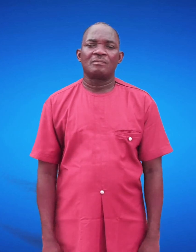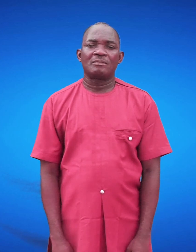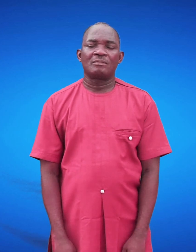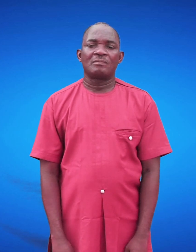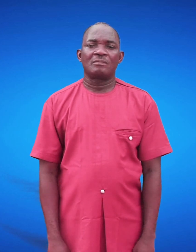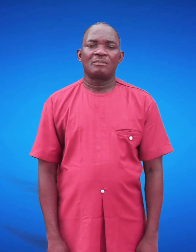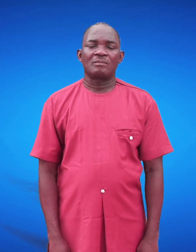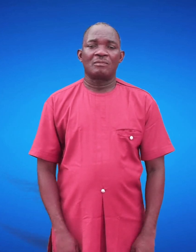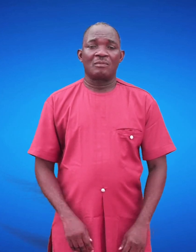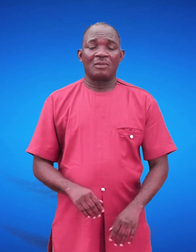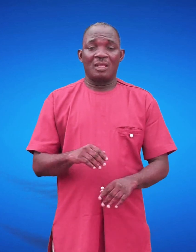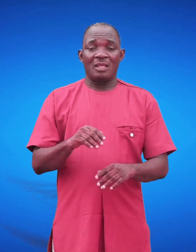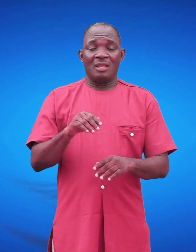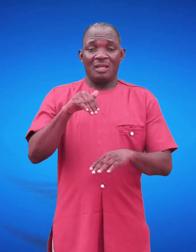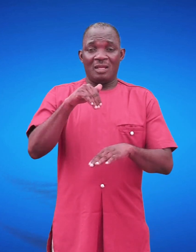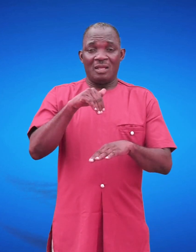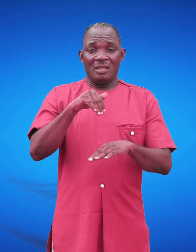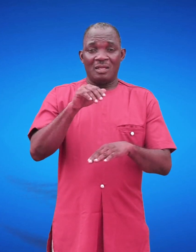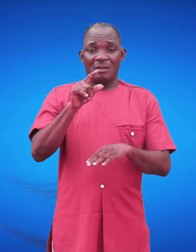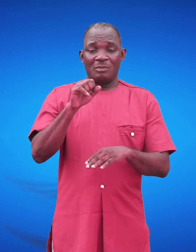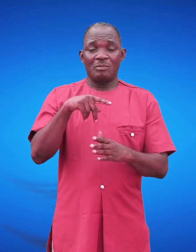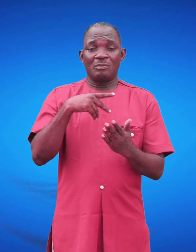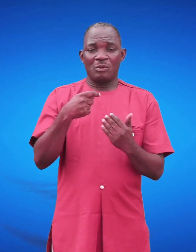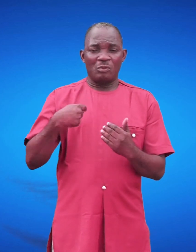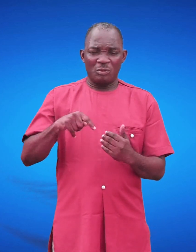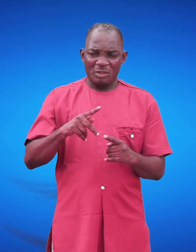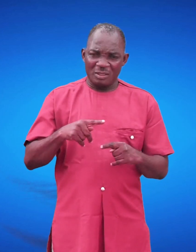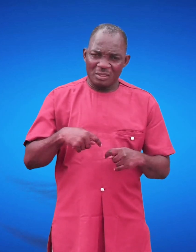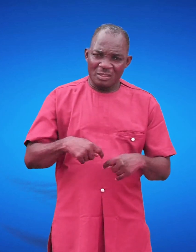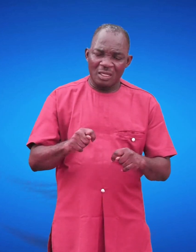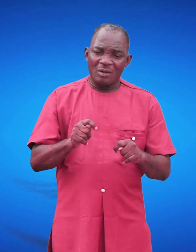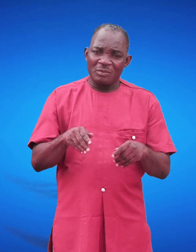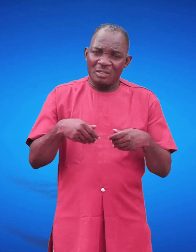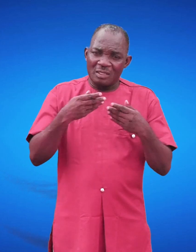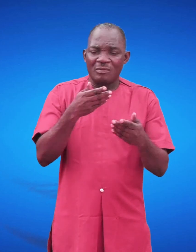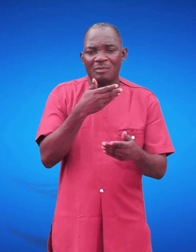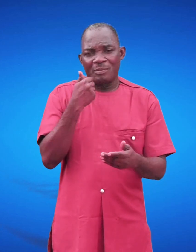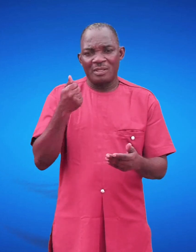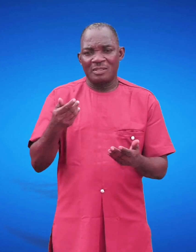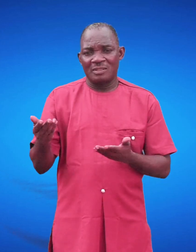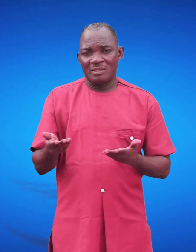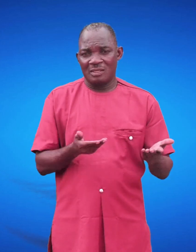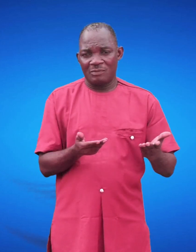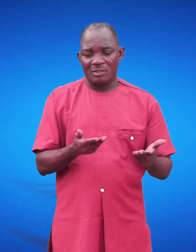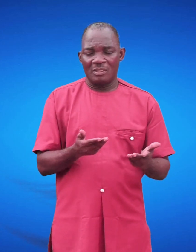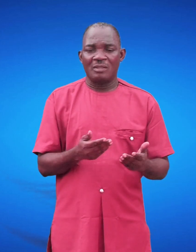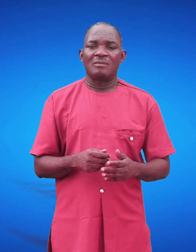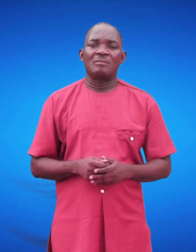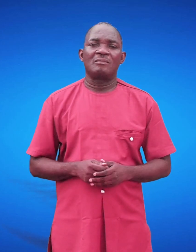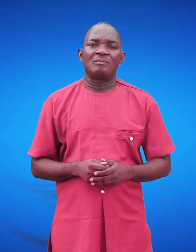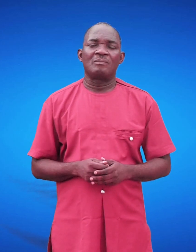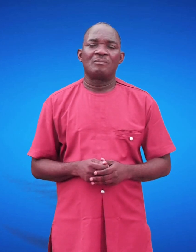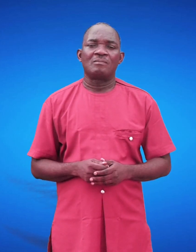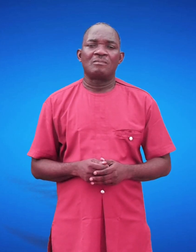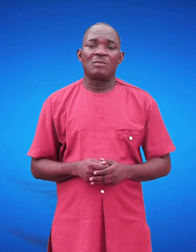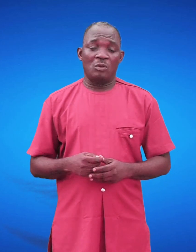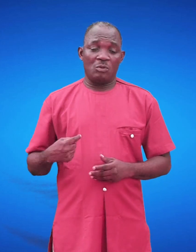At the LEAP program, we strive to give you the best service we can. We want you to